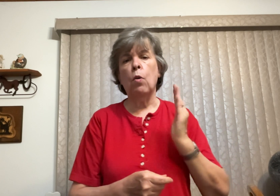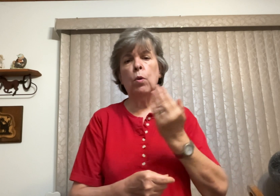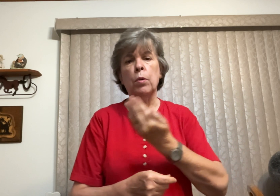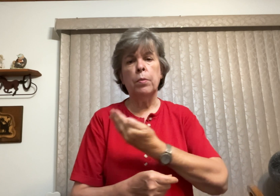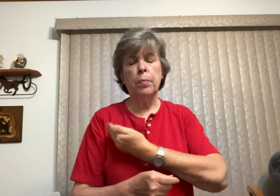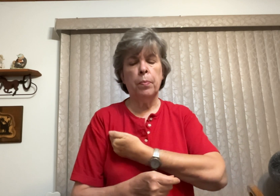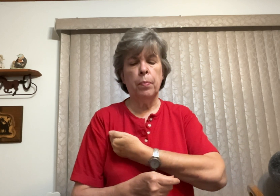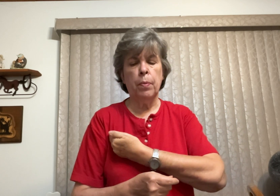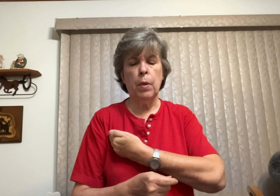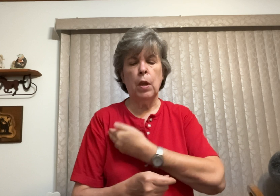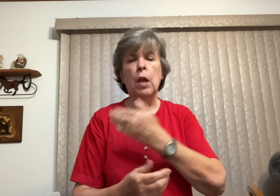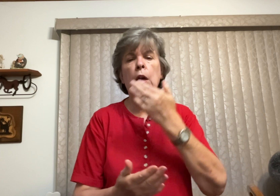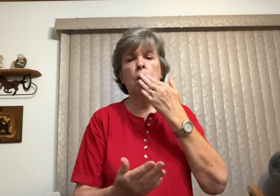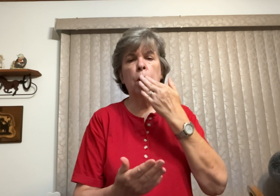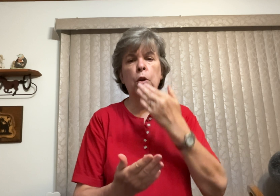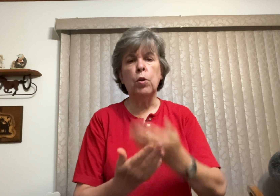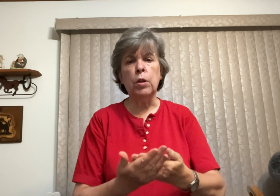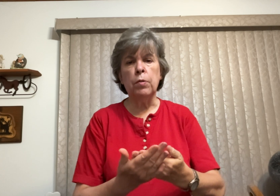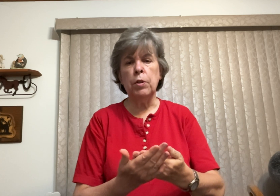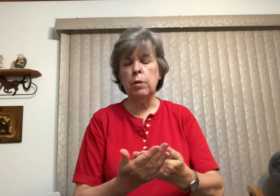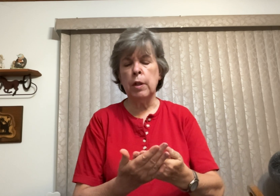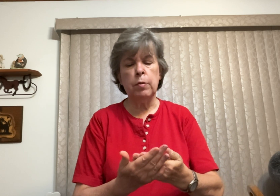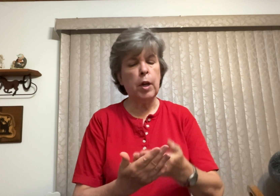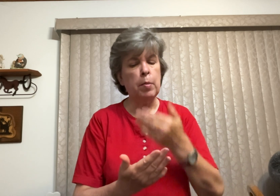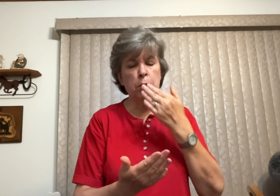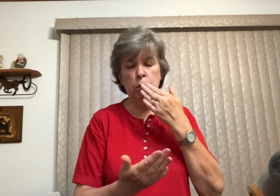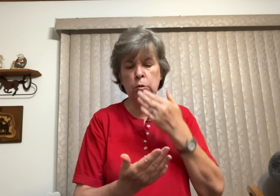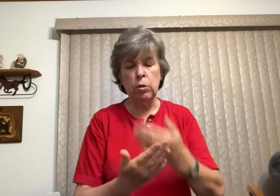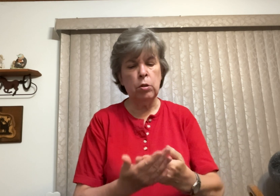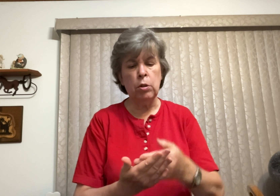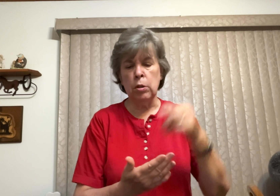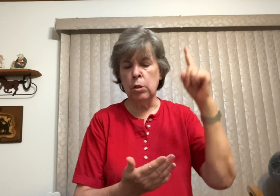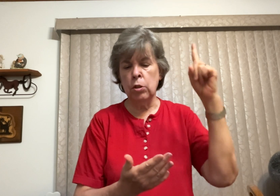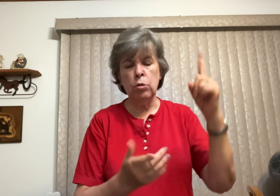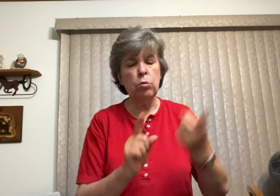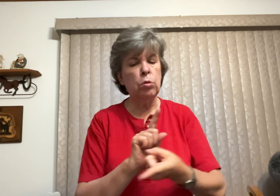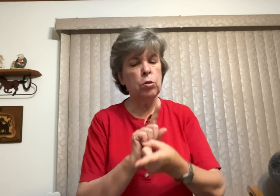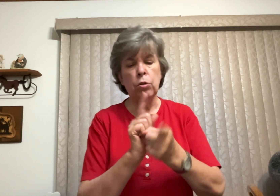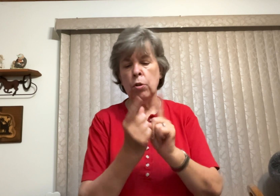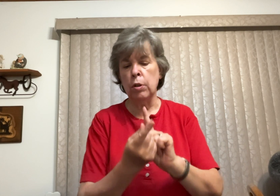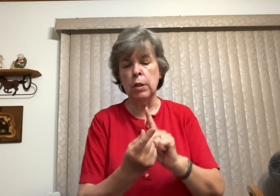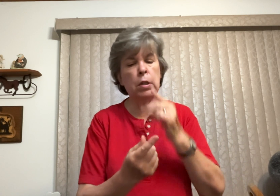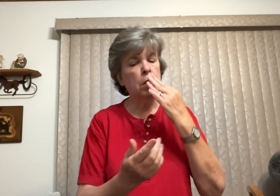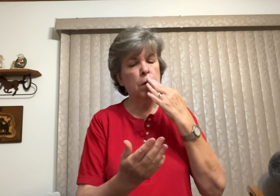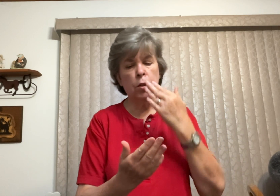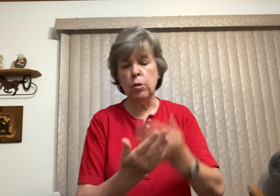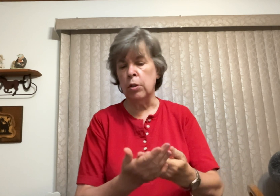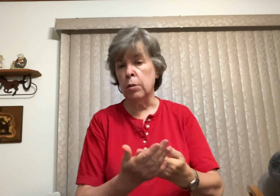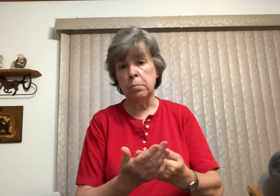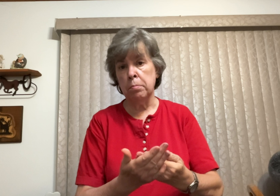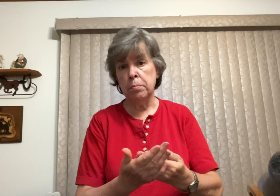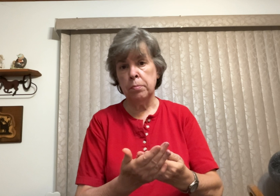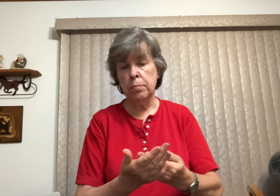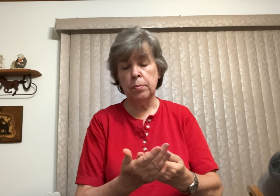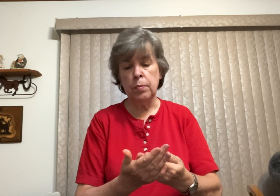hour good. If you don't have time, just do the good. You turn it good.